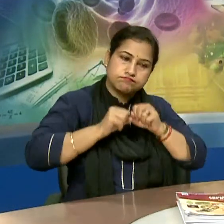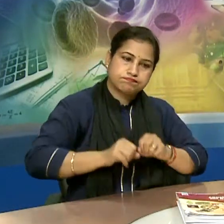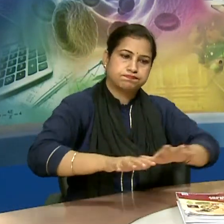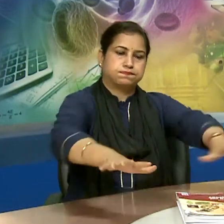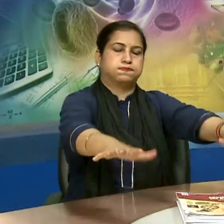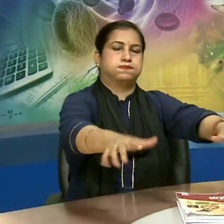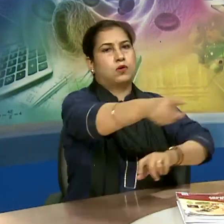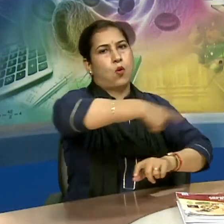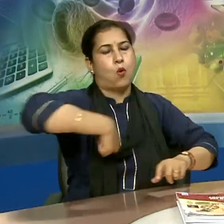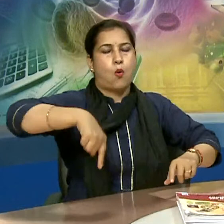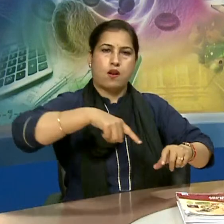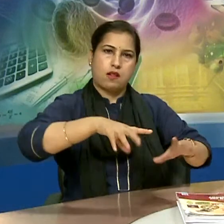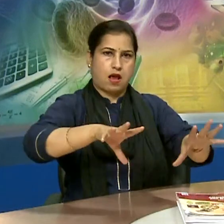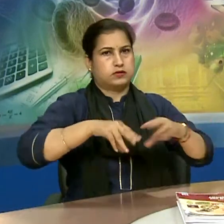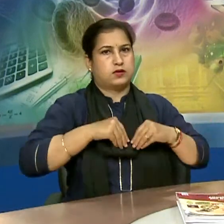widespread use.